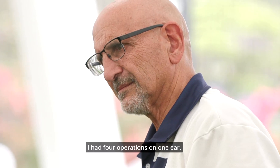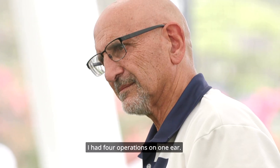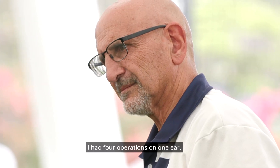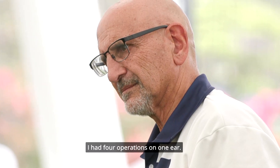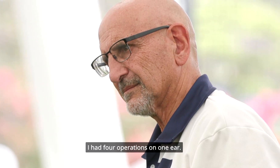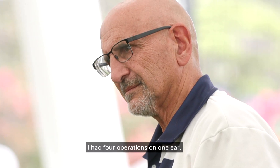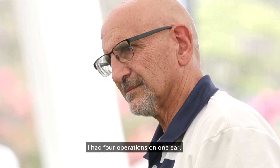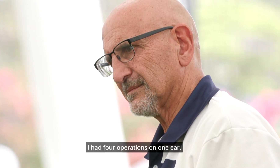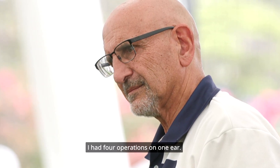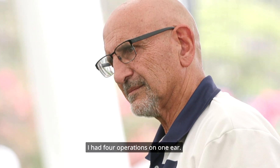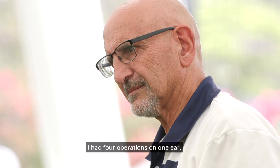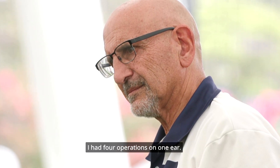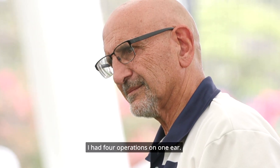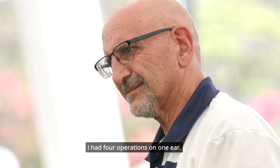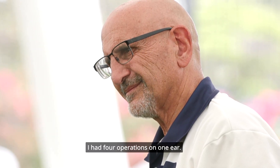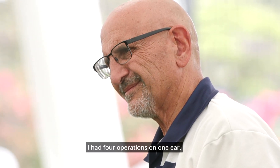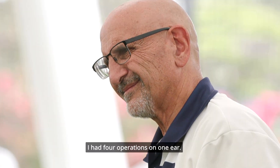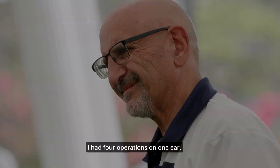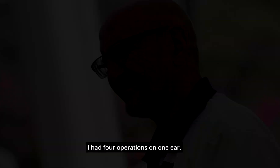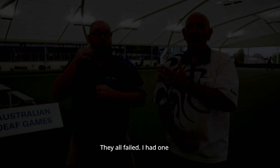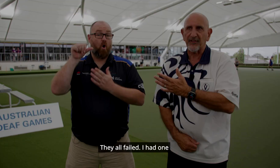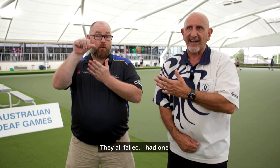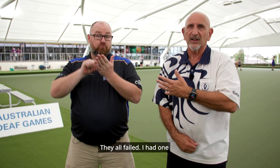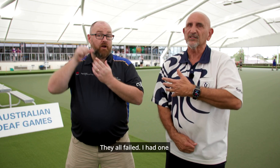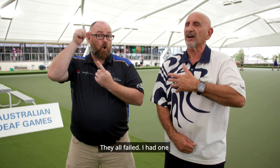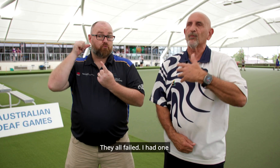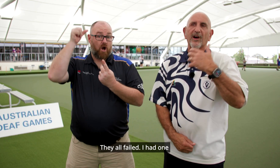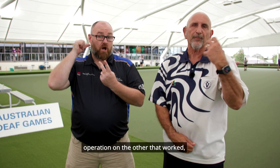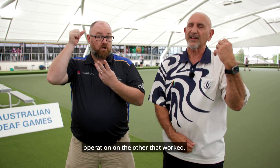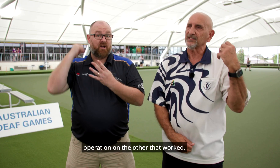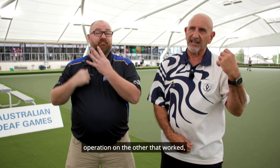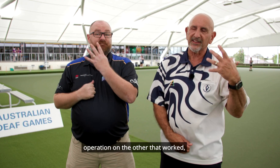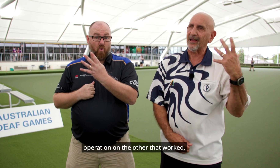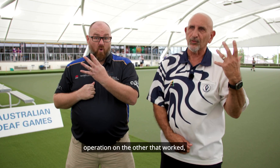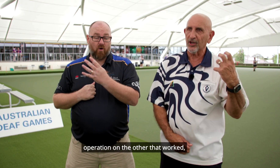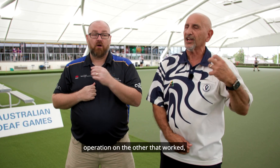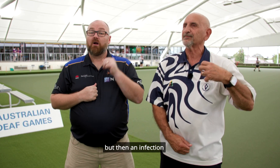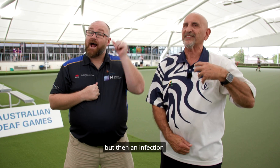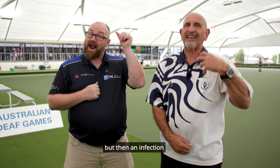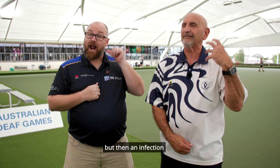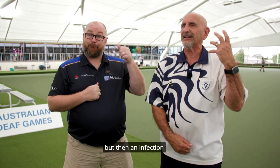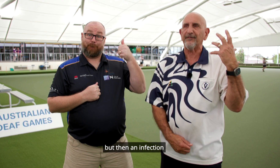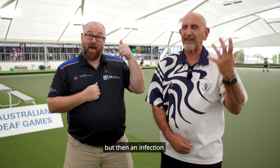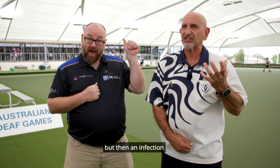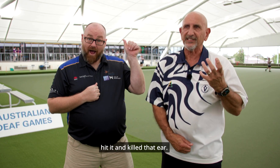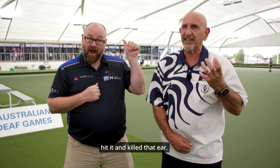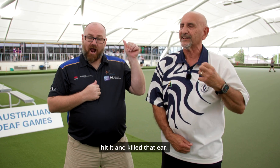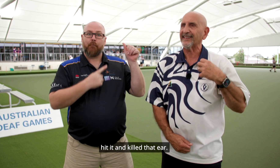I had four operations on one ear. They all failed. I had one operation on other that worked, but then an infection hit it and